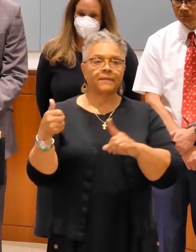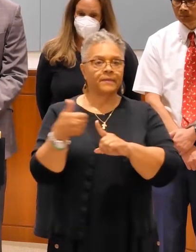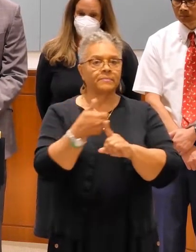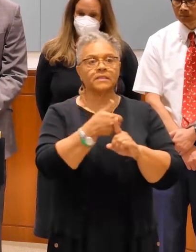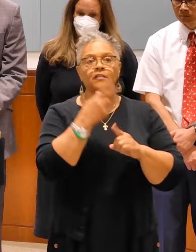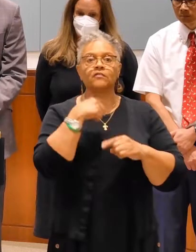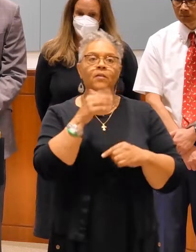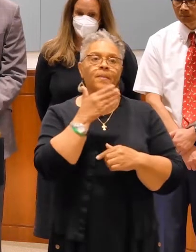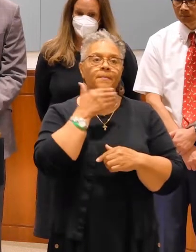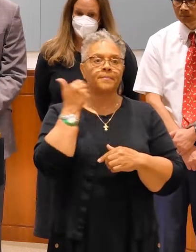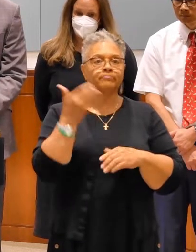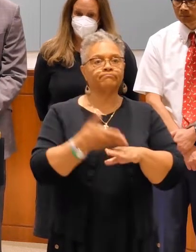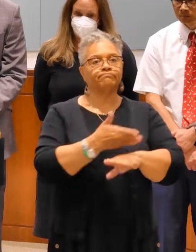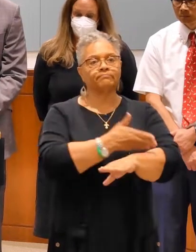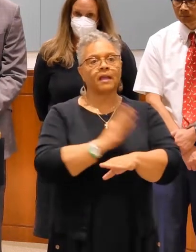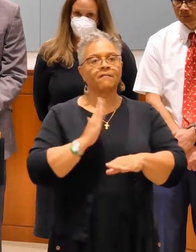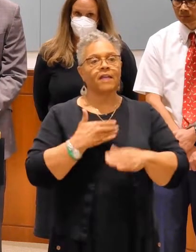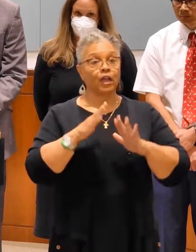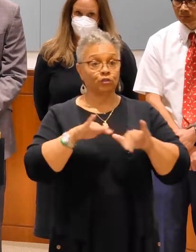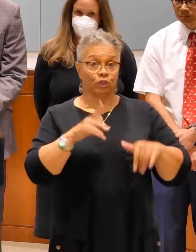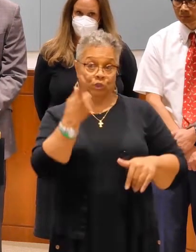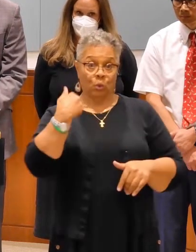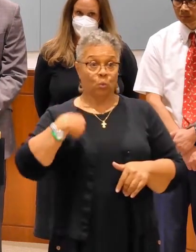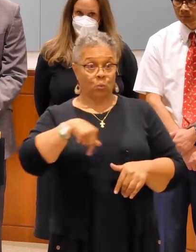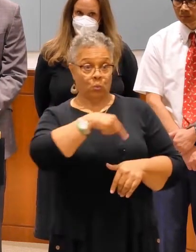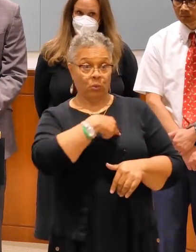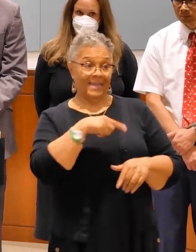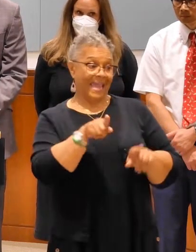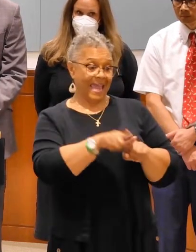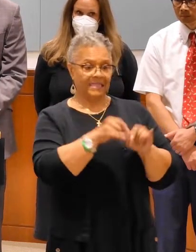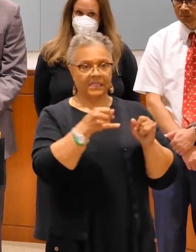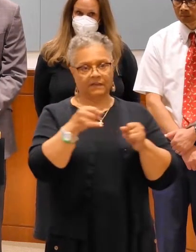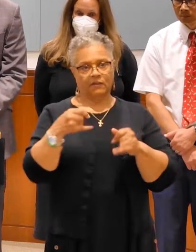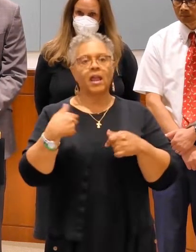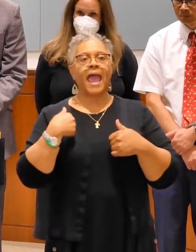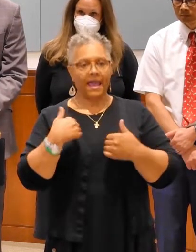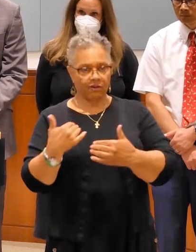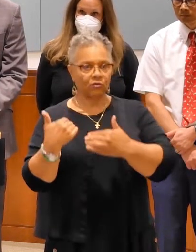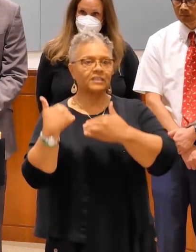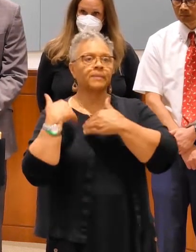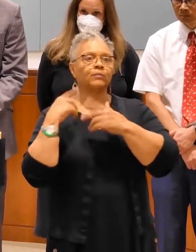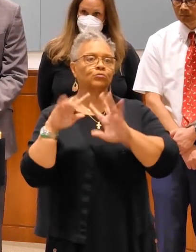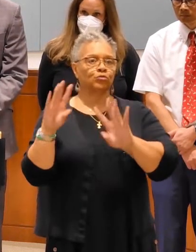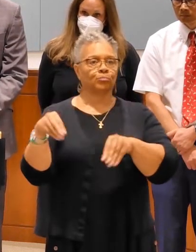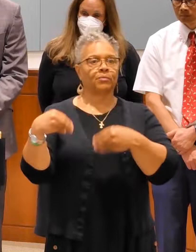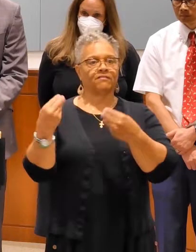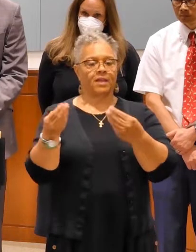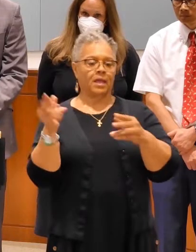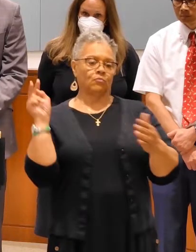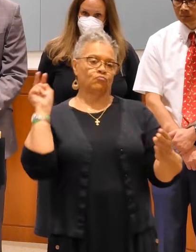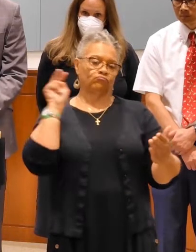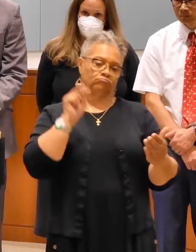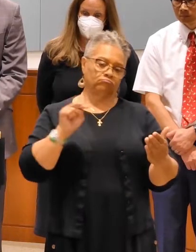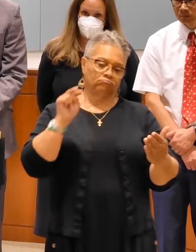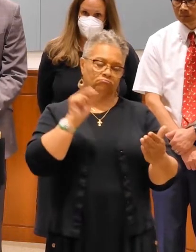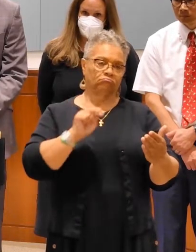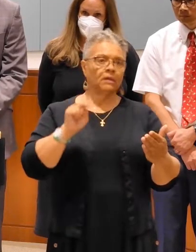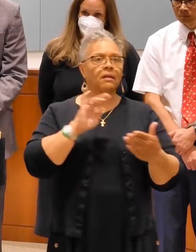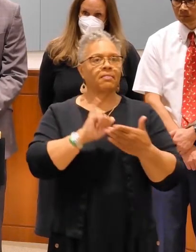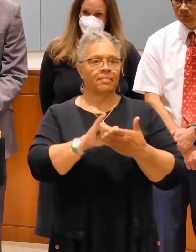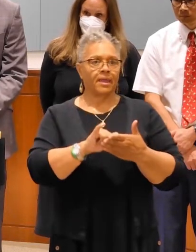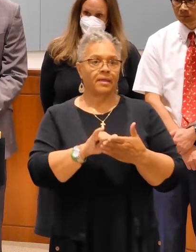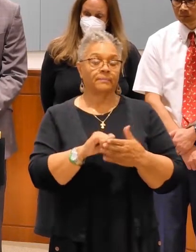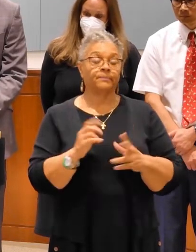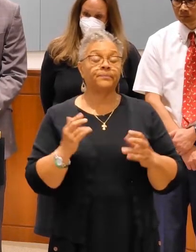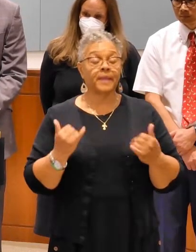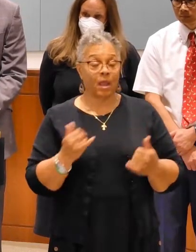for the betterment of our children. We, as individuals, have a responsibility to provide the oversight. And so on a personal